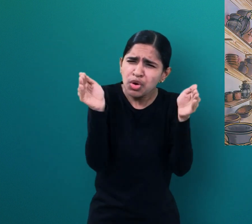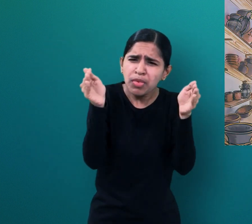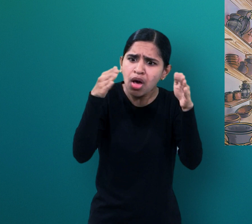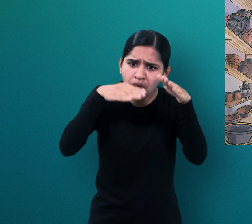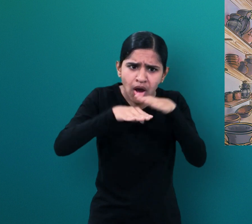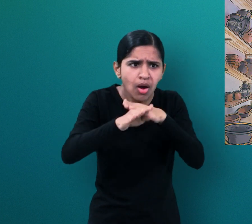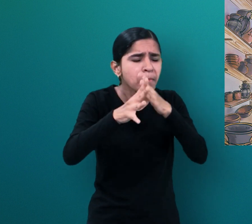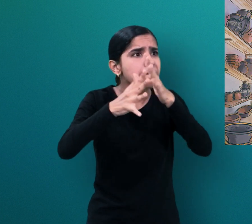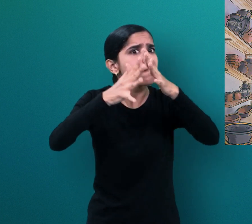life.